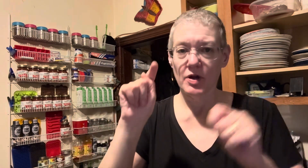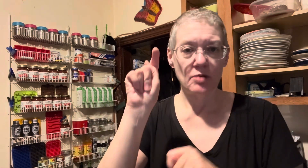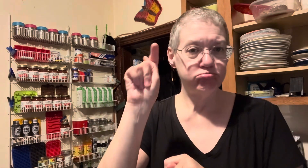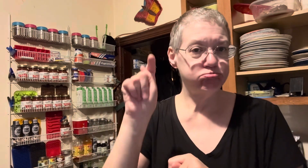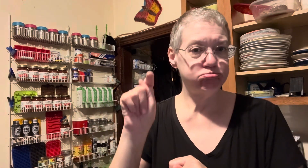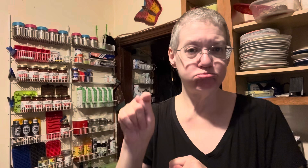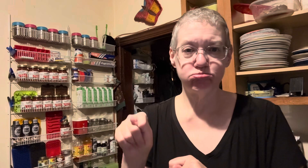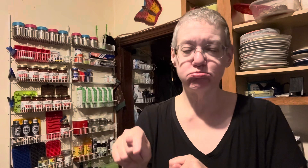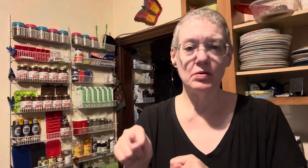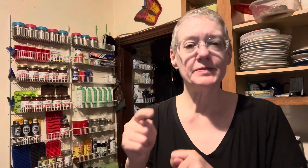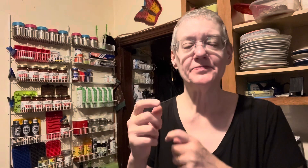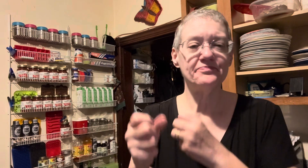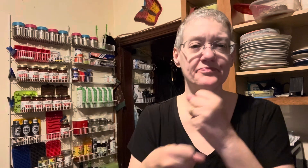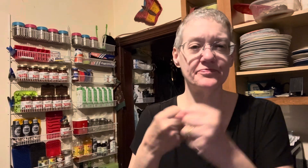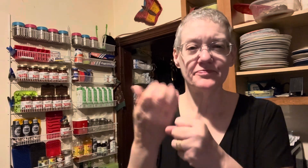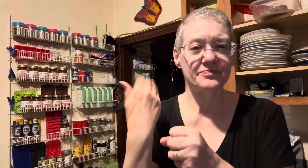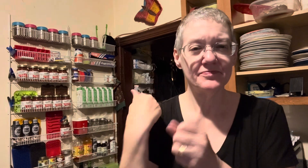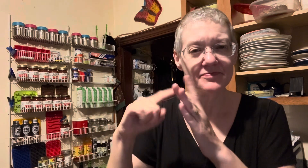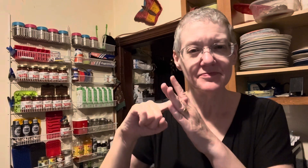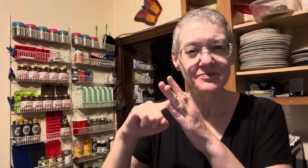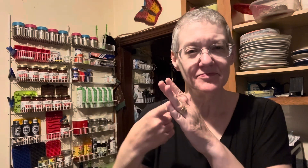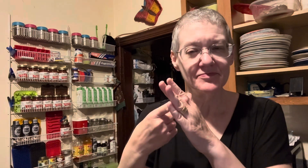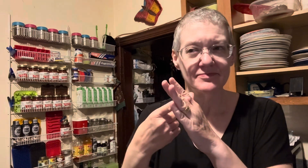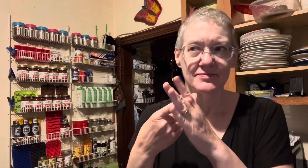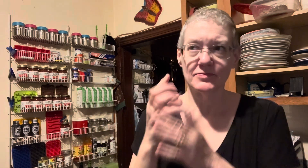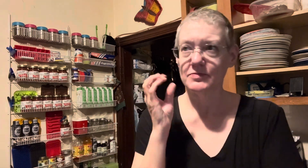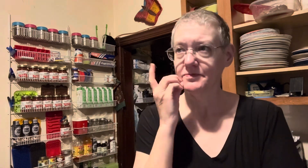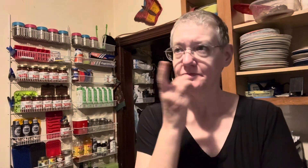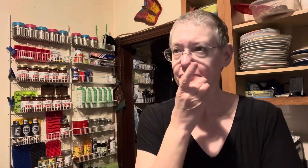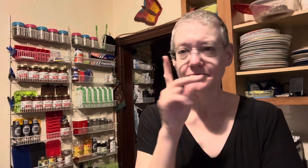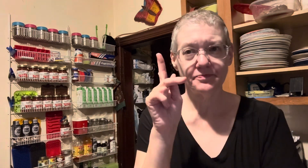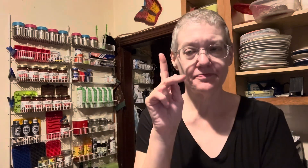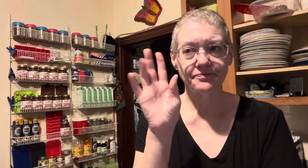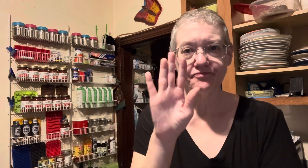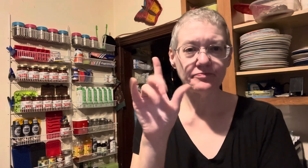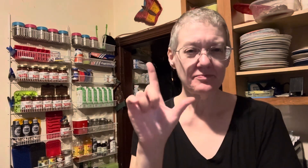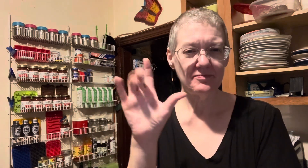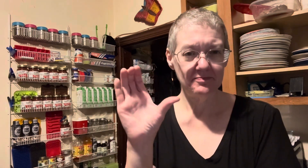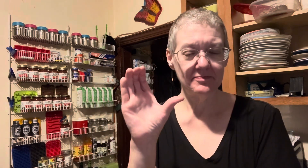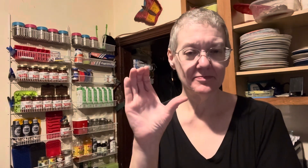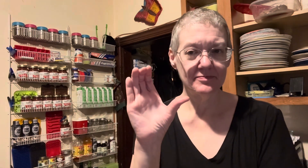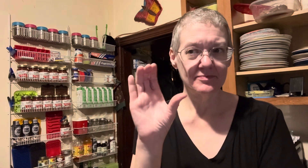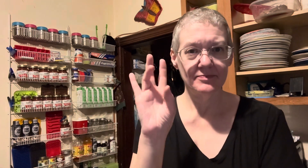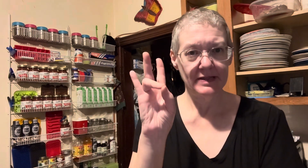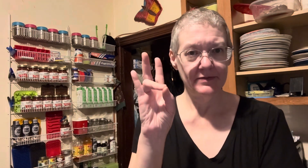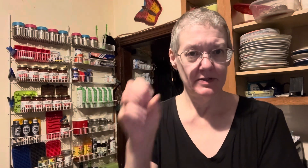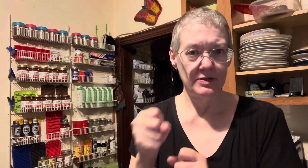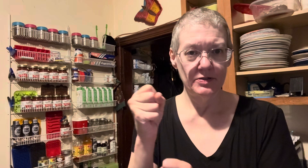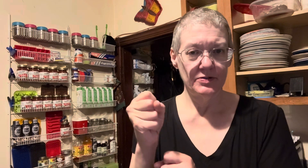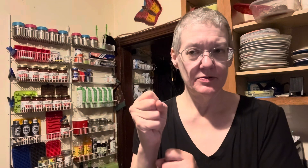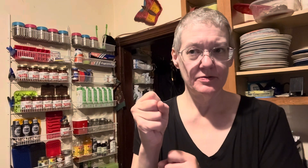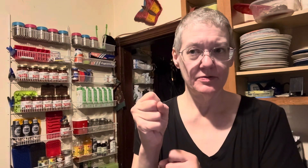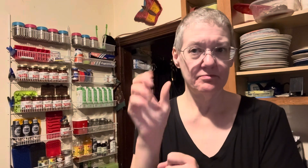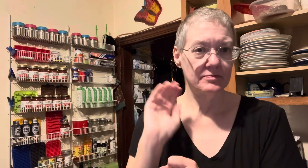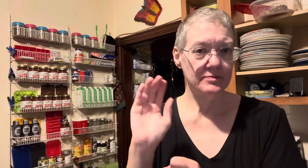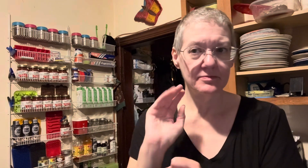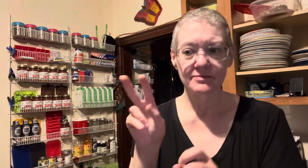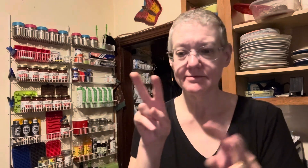And I haven't tried them because I think Dale's been doing this for 7 years now, and there really wasn't much available